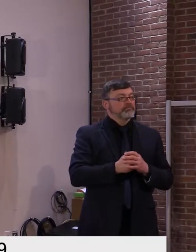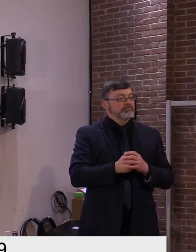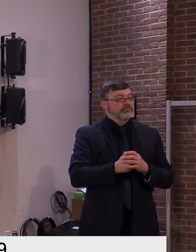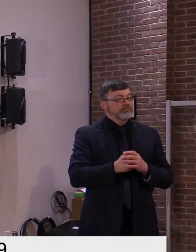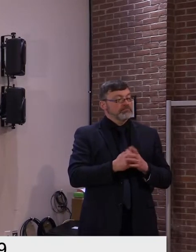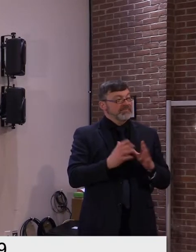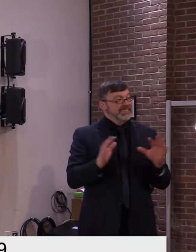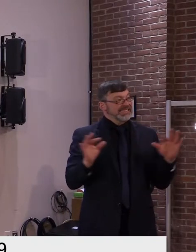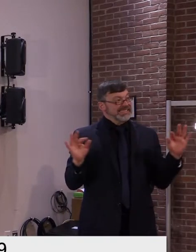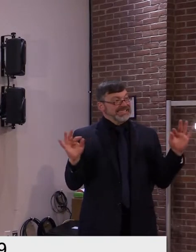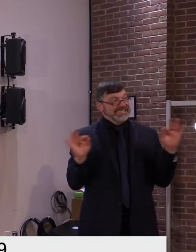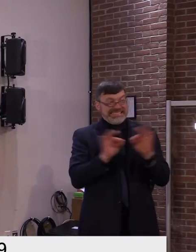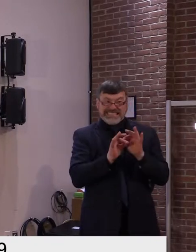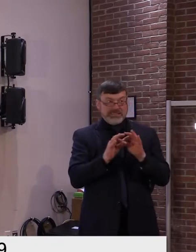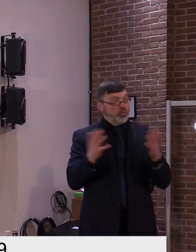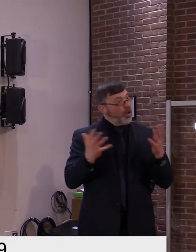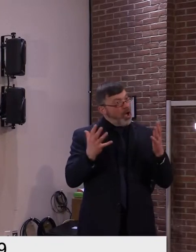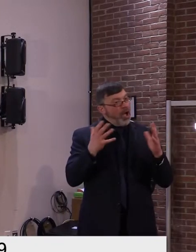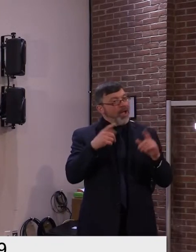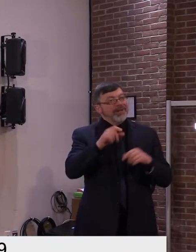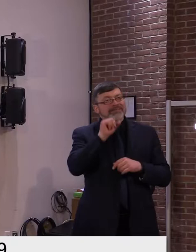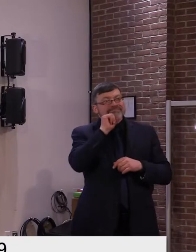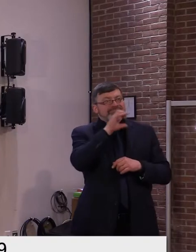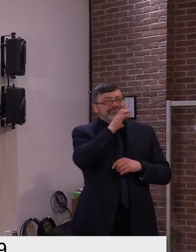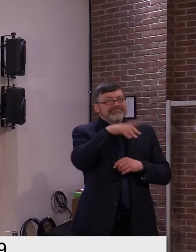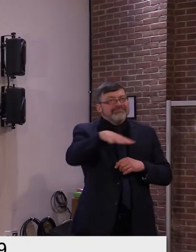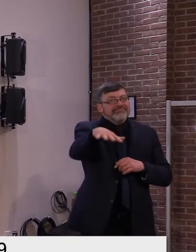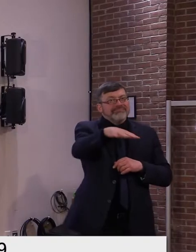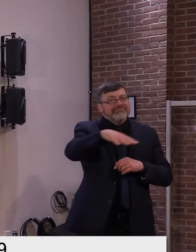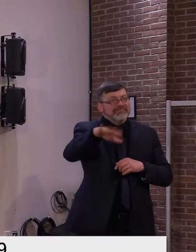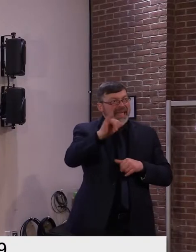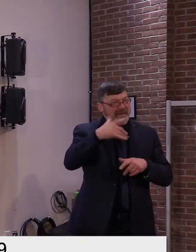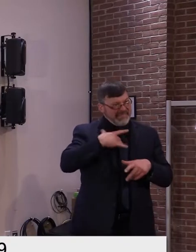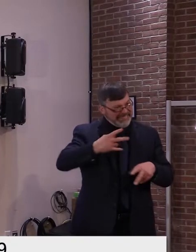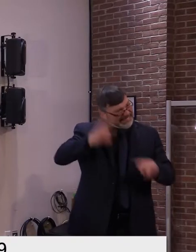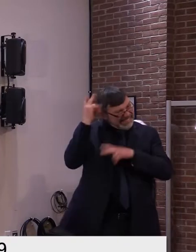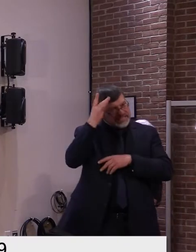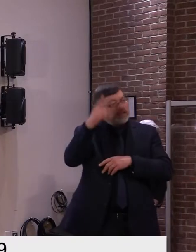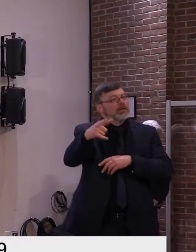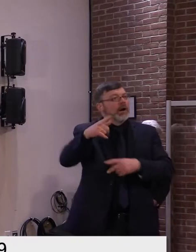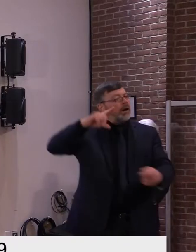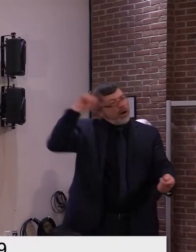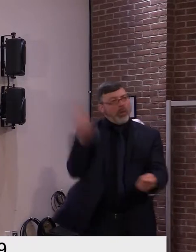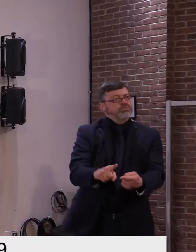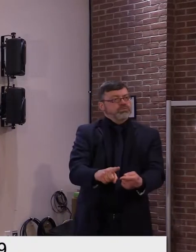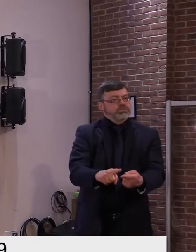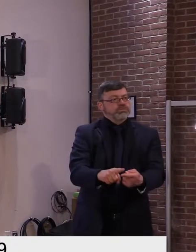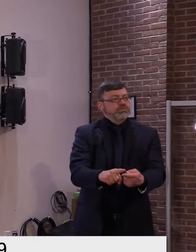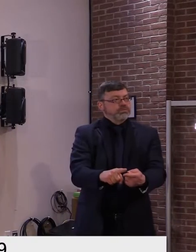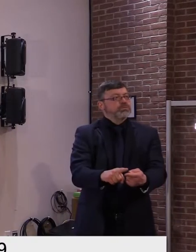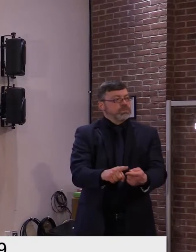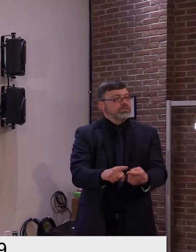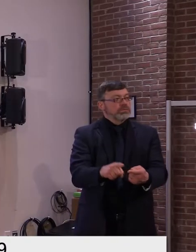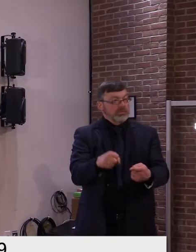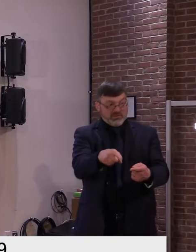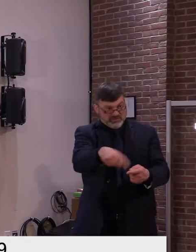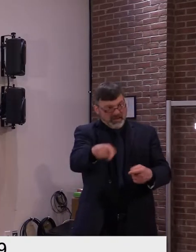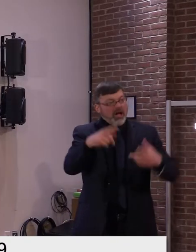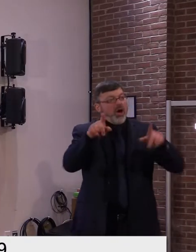saw. Large portions of those groups have now been vaccinated, so there's far less risk of severe